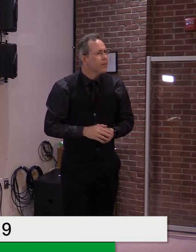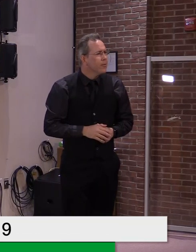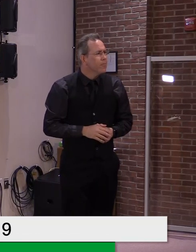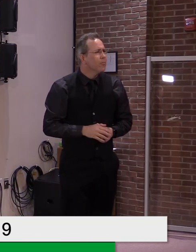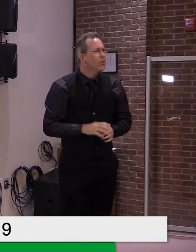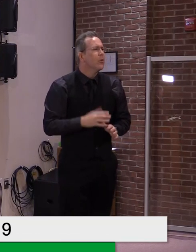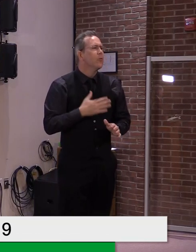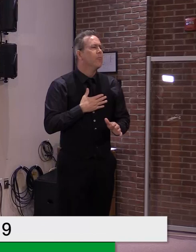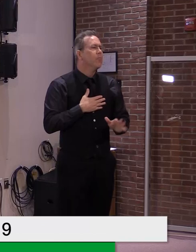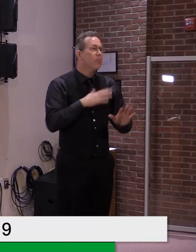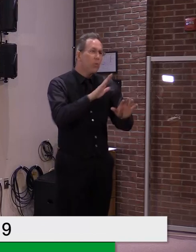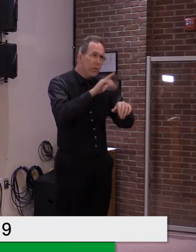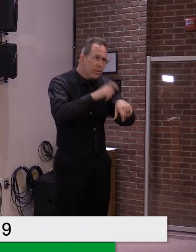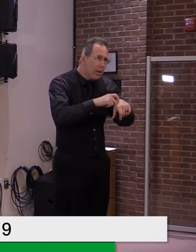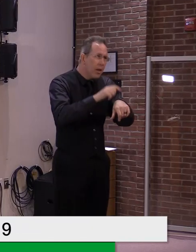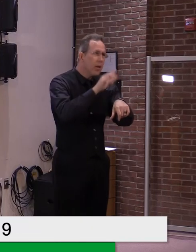appointment.